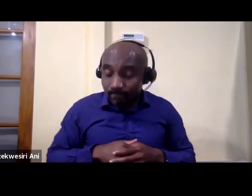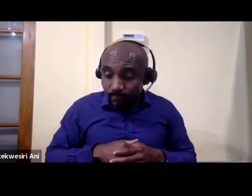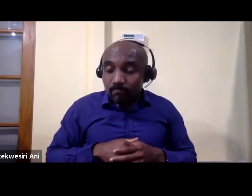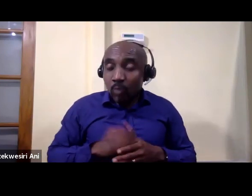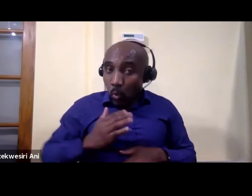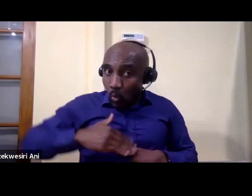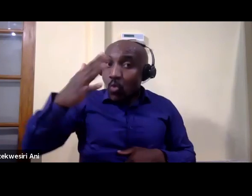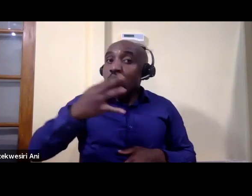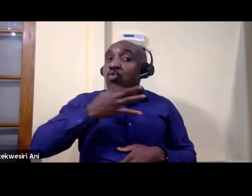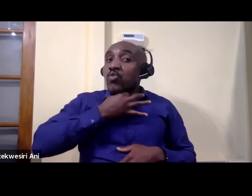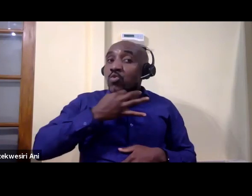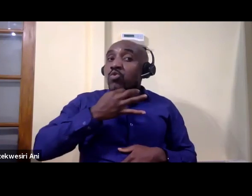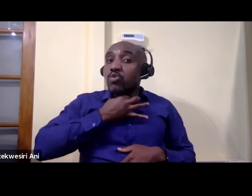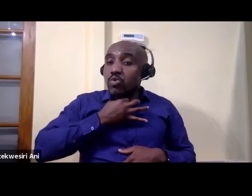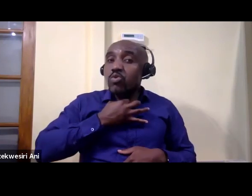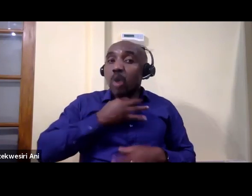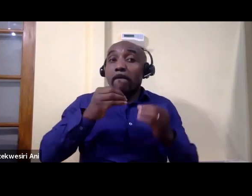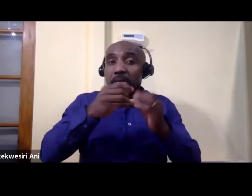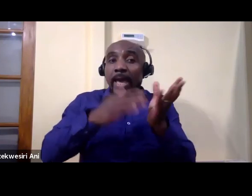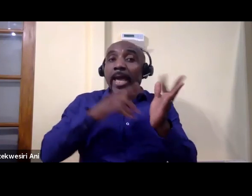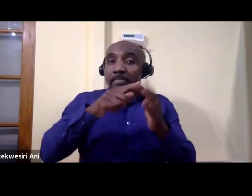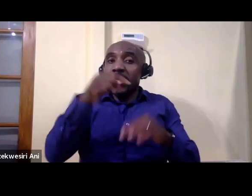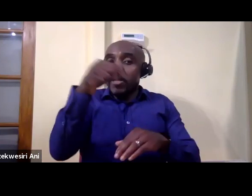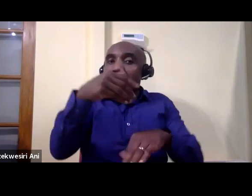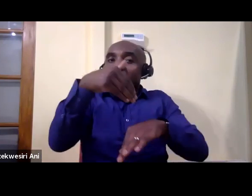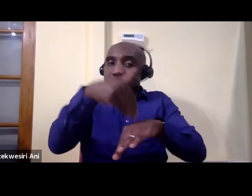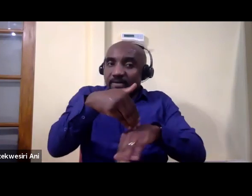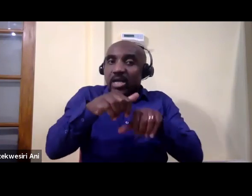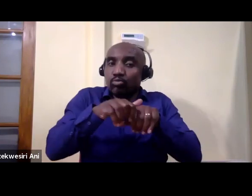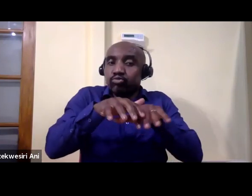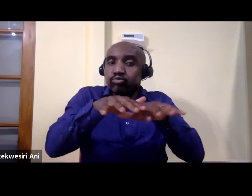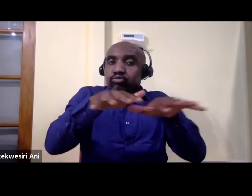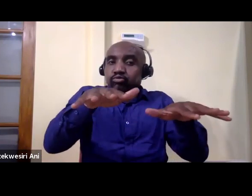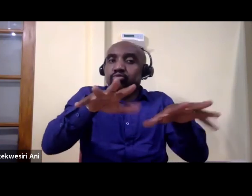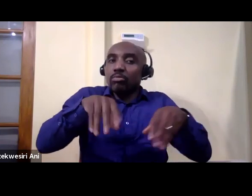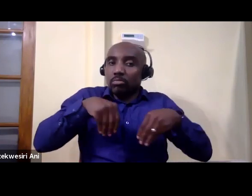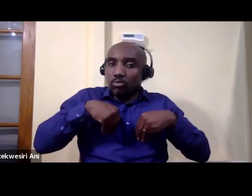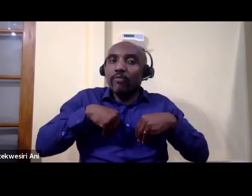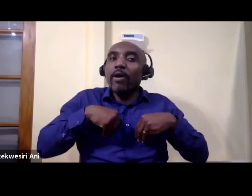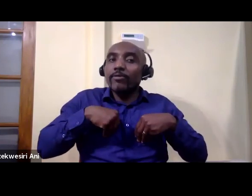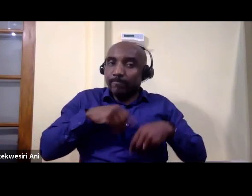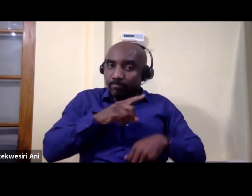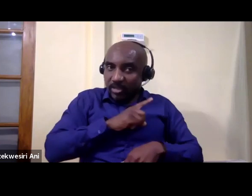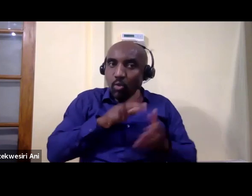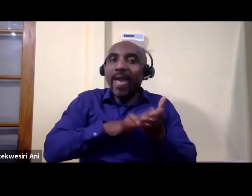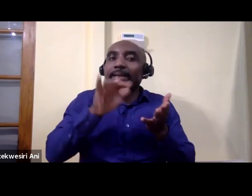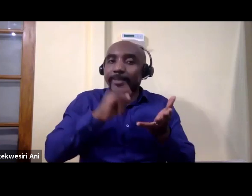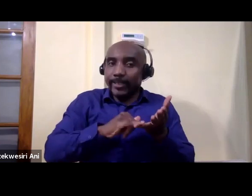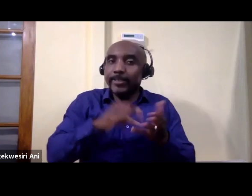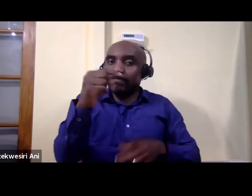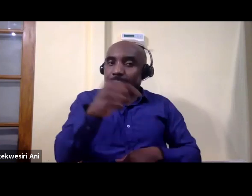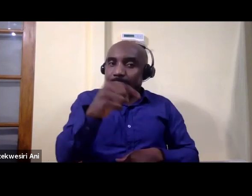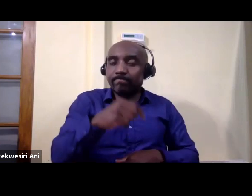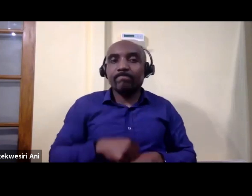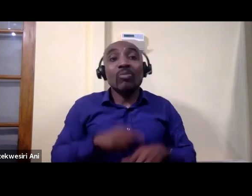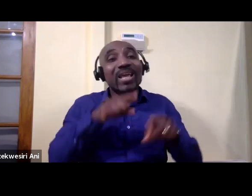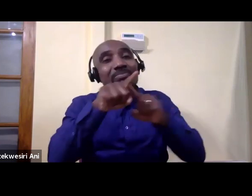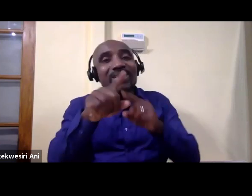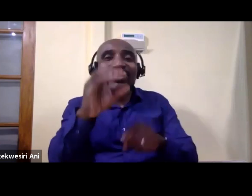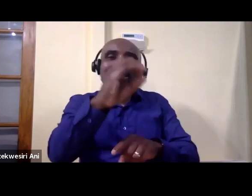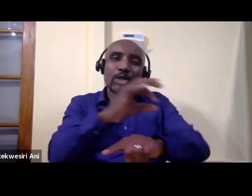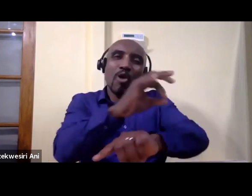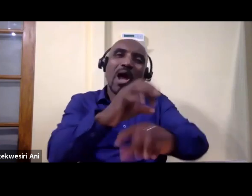this has really affected some of the BAME community people working in NHS, mostly those in a 0